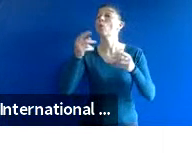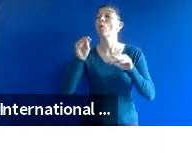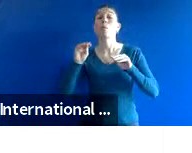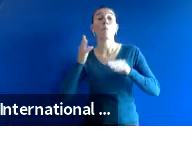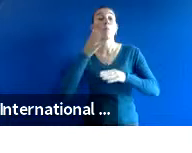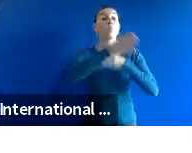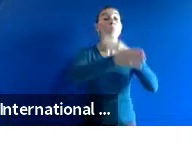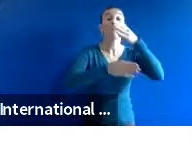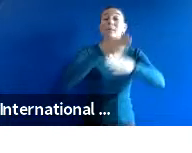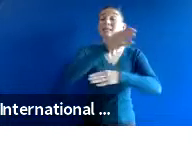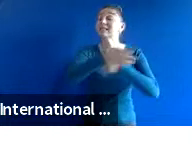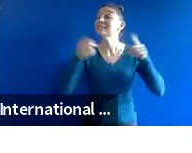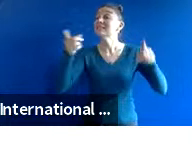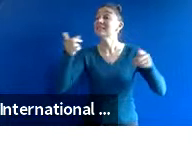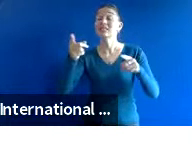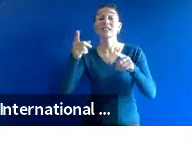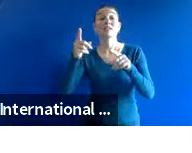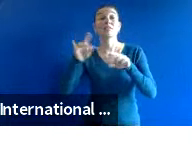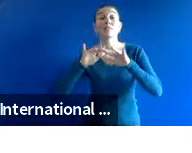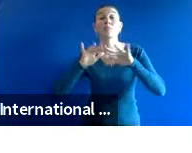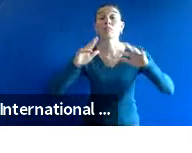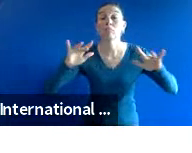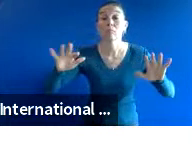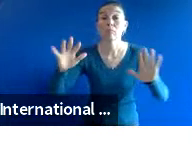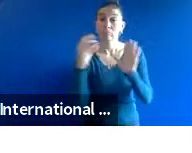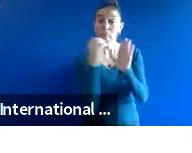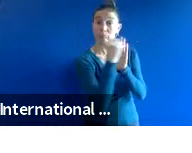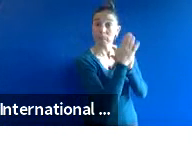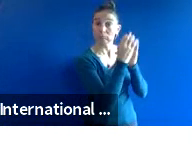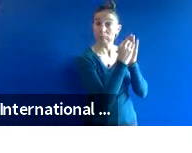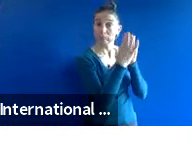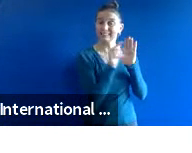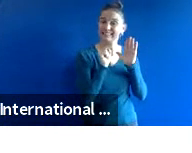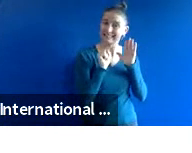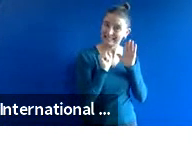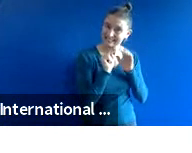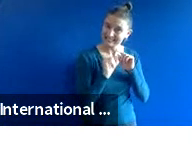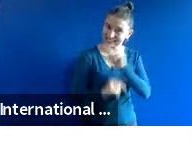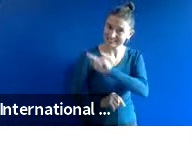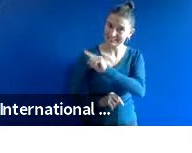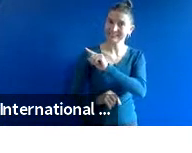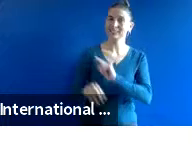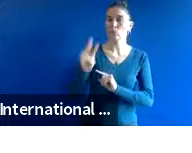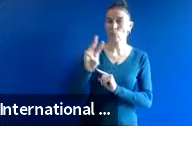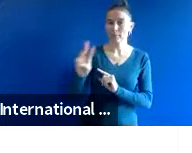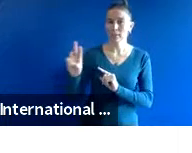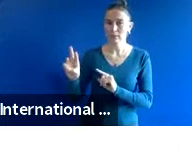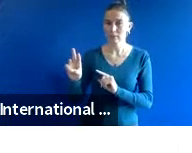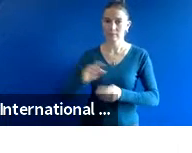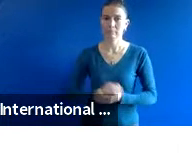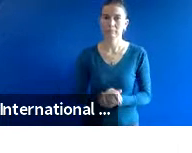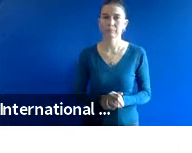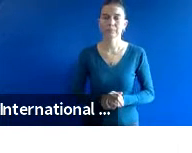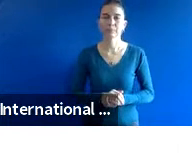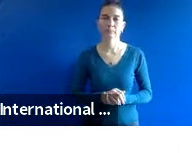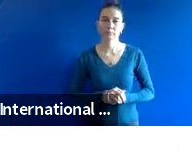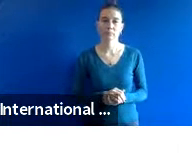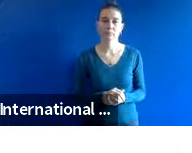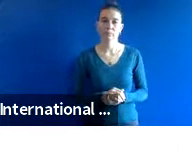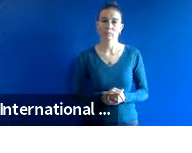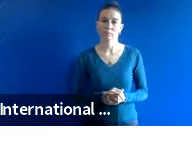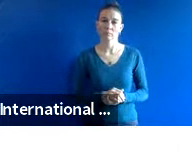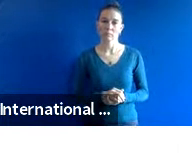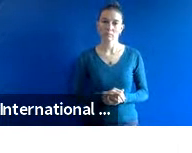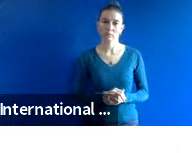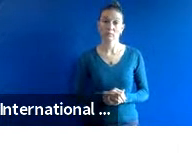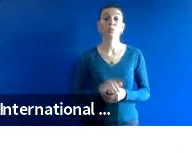of the preliminary website in which there will be actions for institutions for higher education, but also for